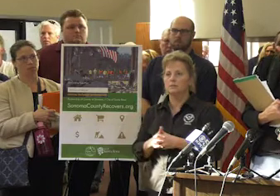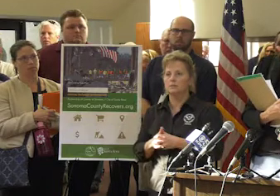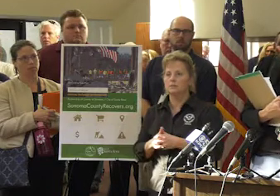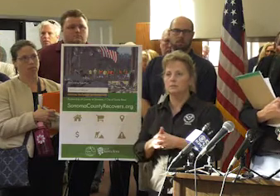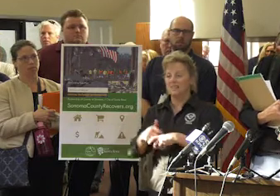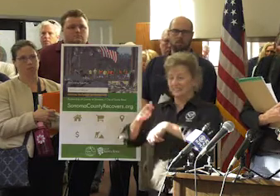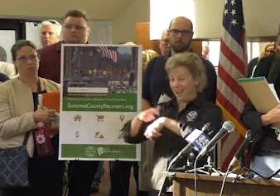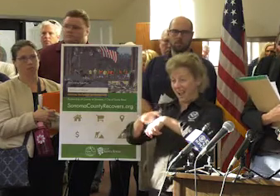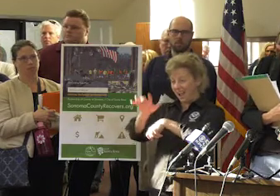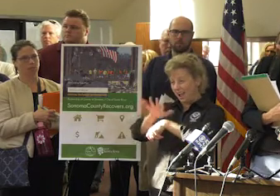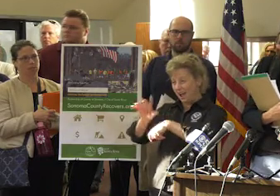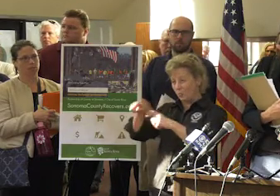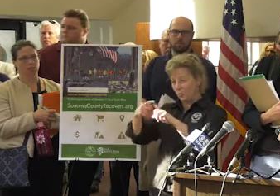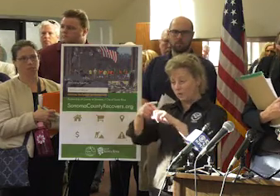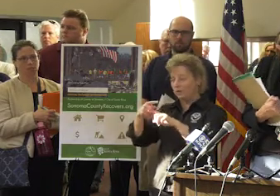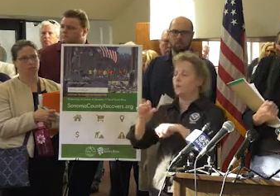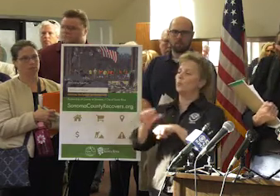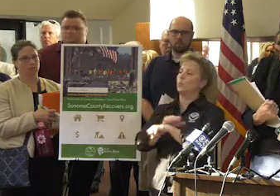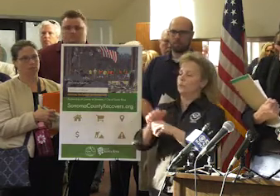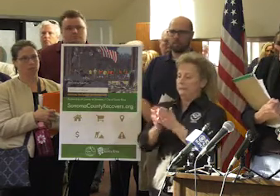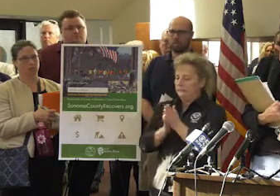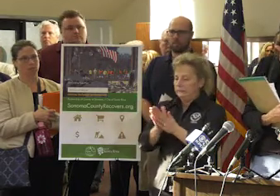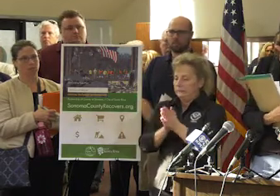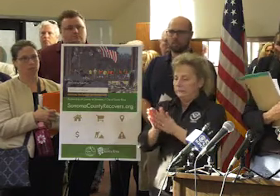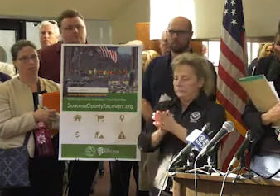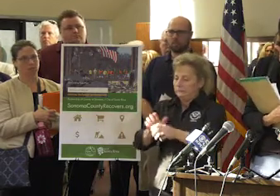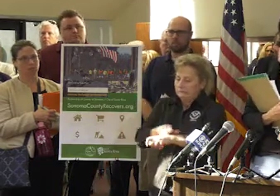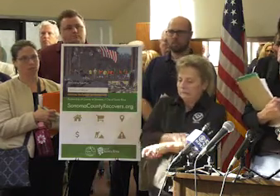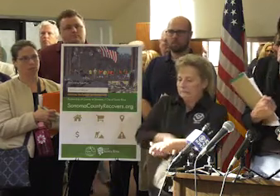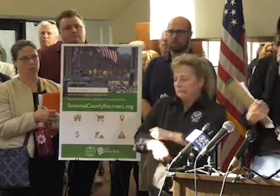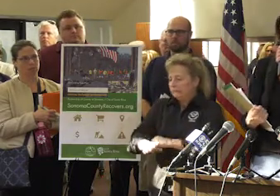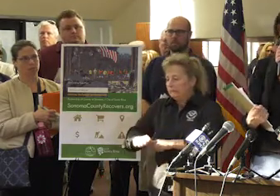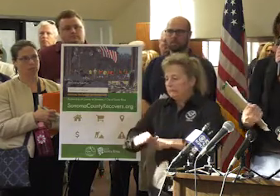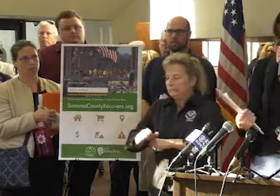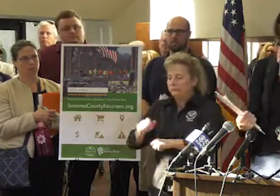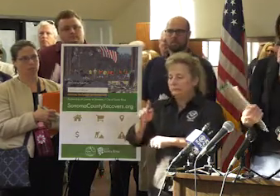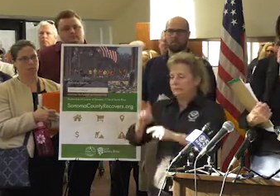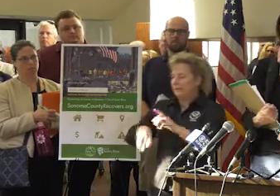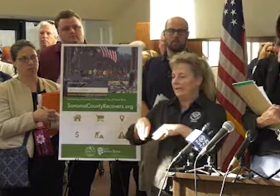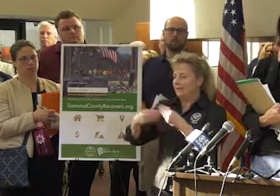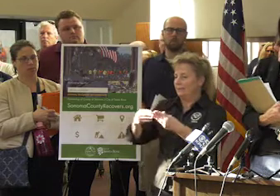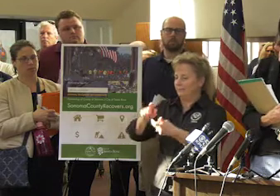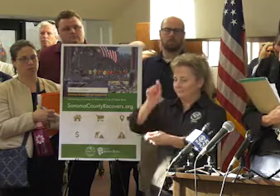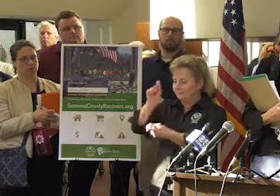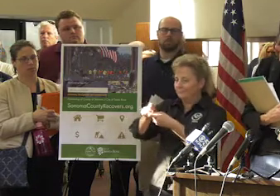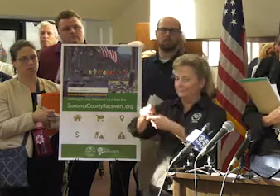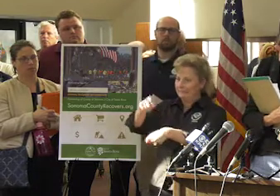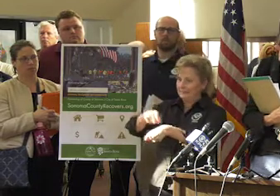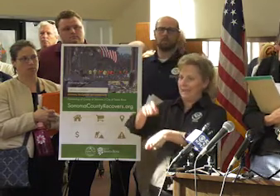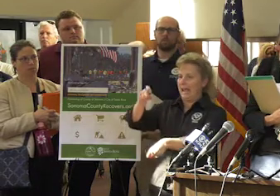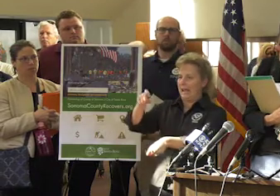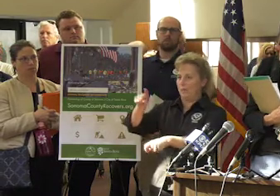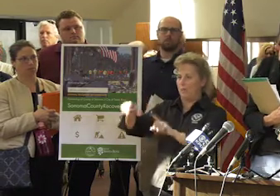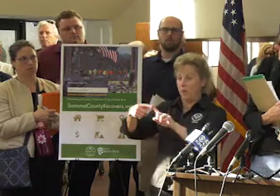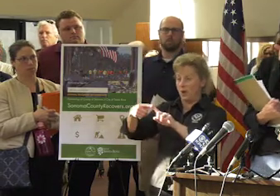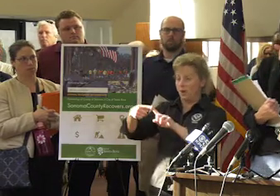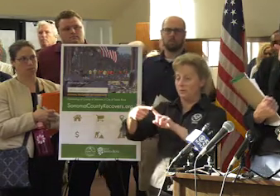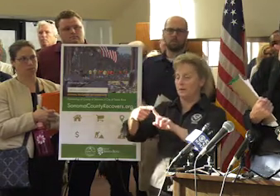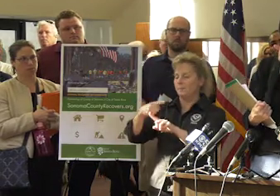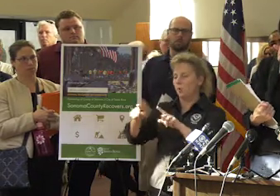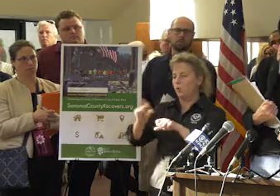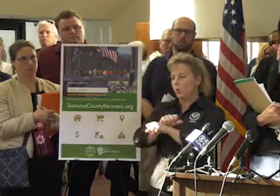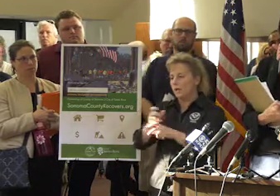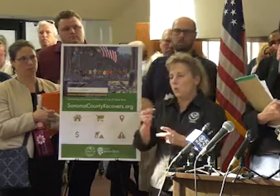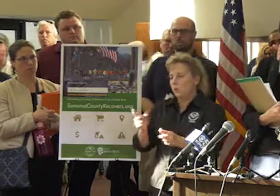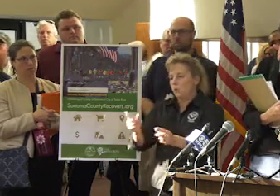We're working diligently on it. I can't give you a solid time, but I can tell you we're working as quickly